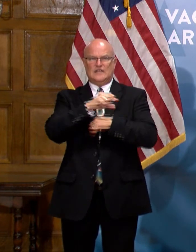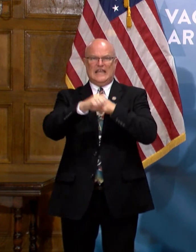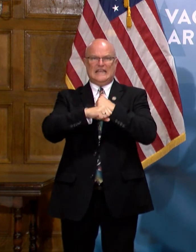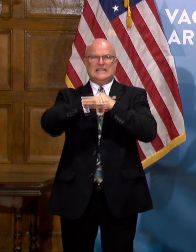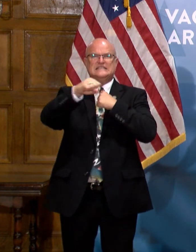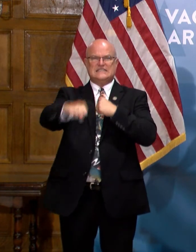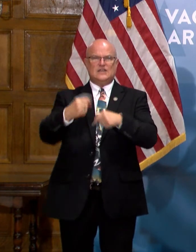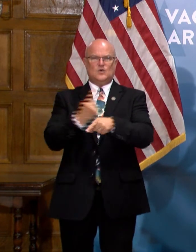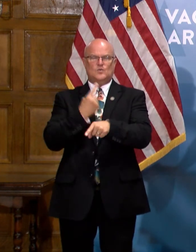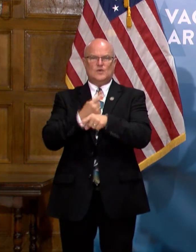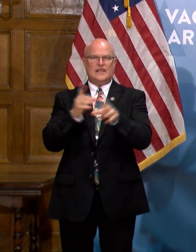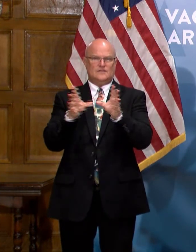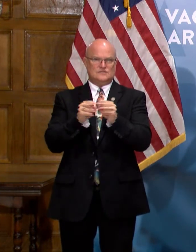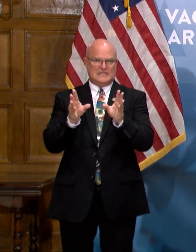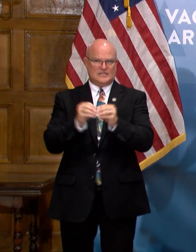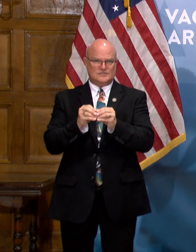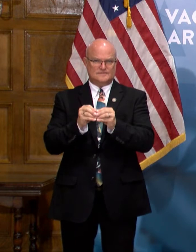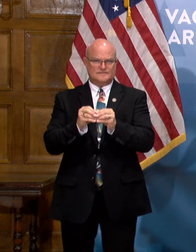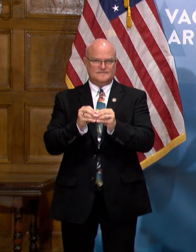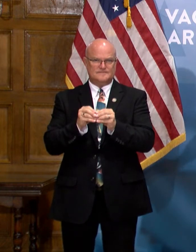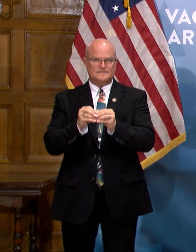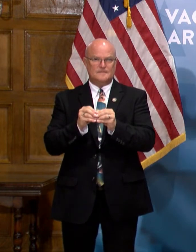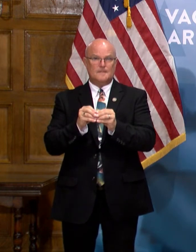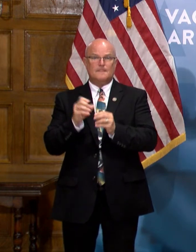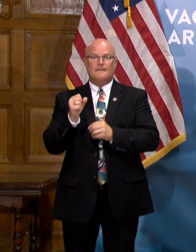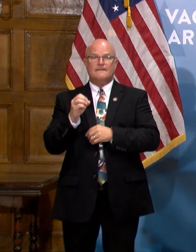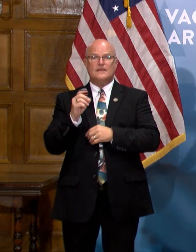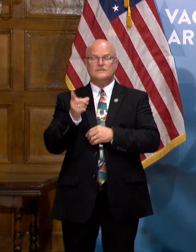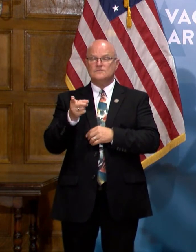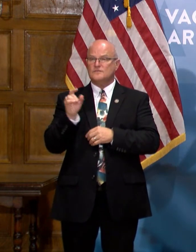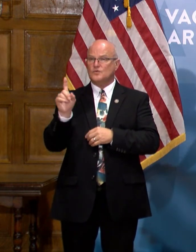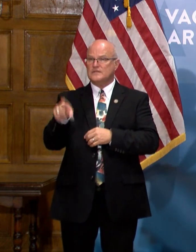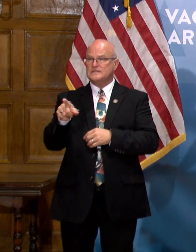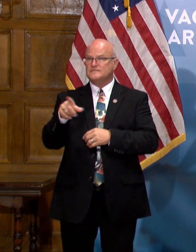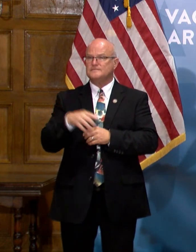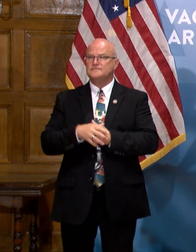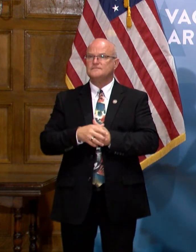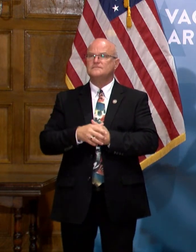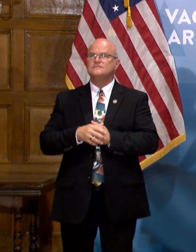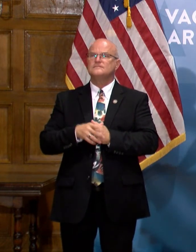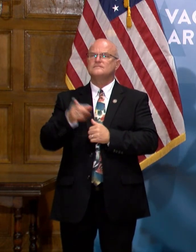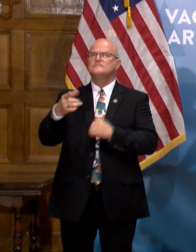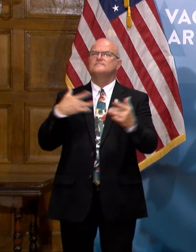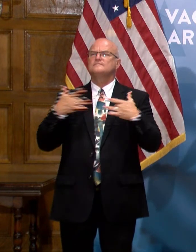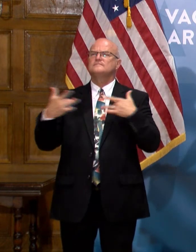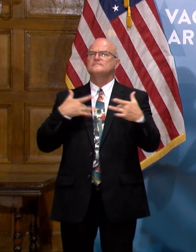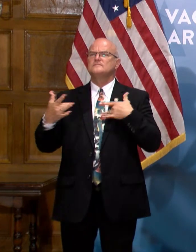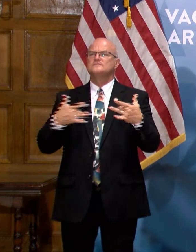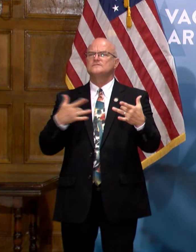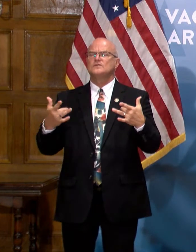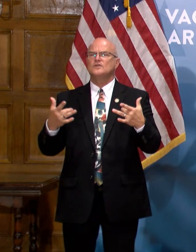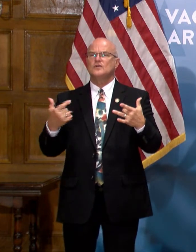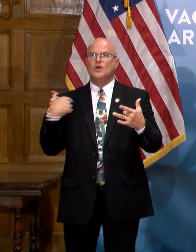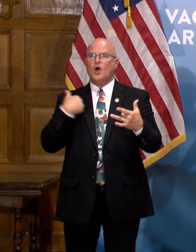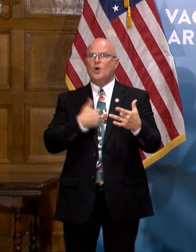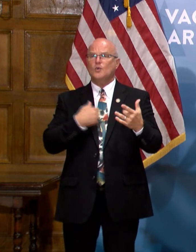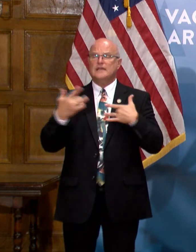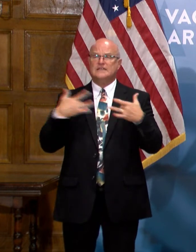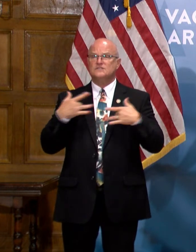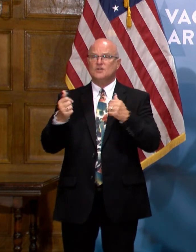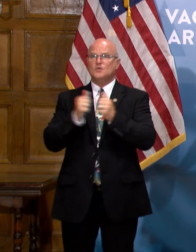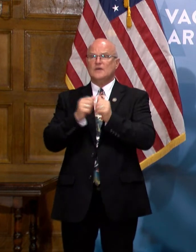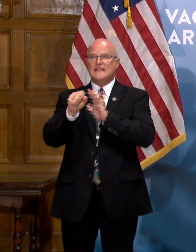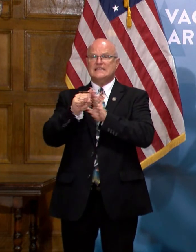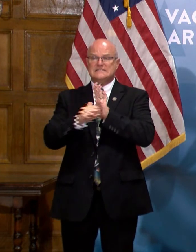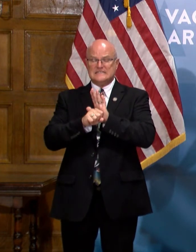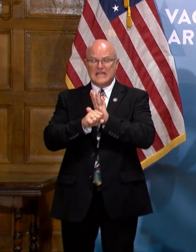extended regular session. And so, yes, sir, do you have a question? I was concerned, are we concerned with the